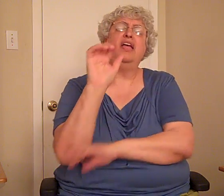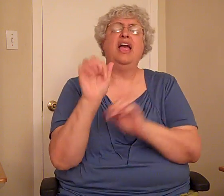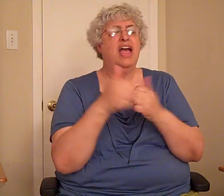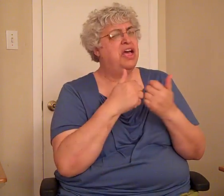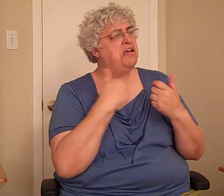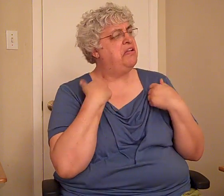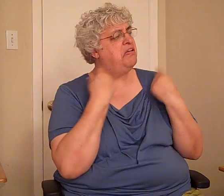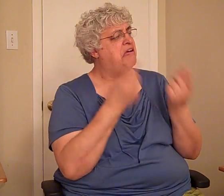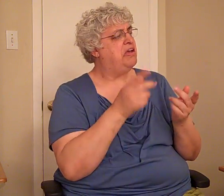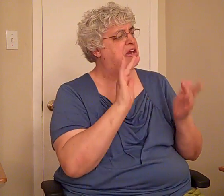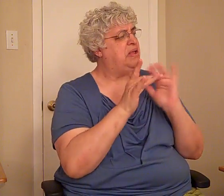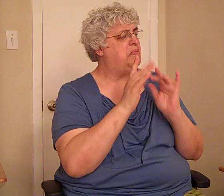marketing?